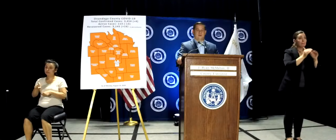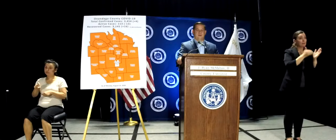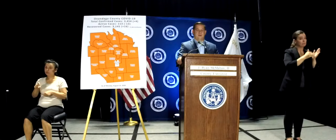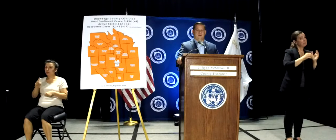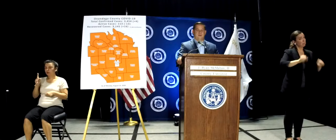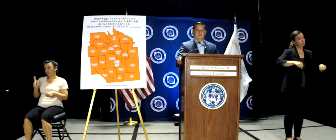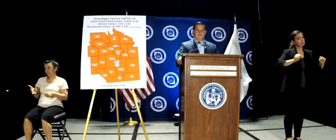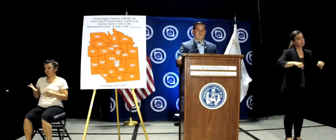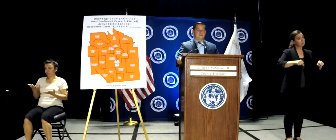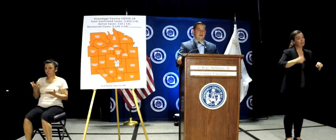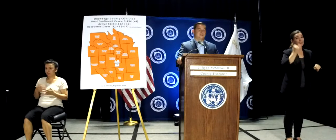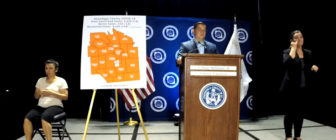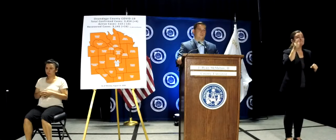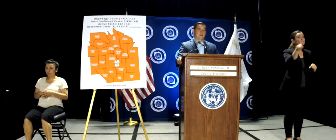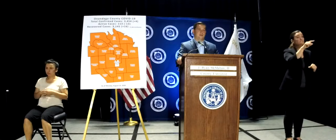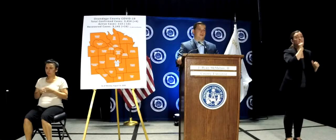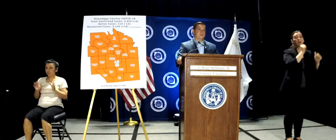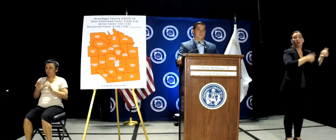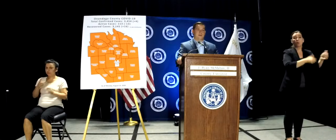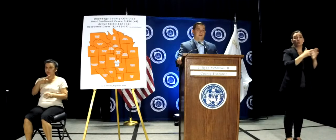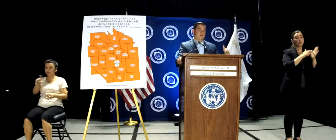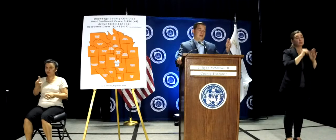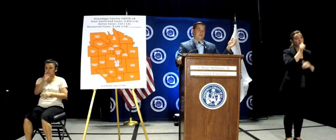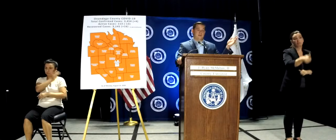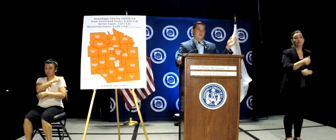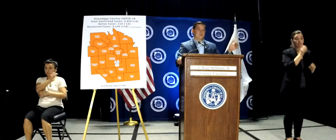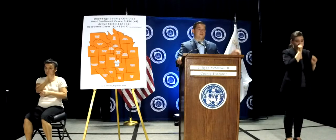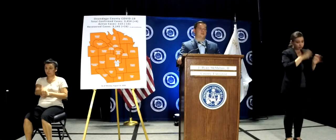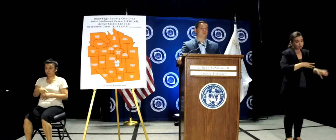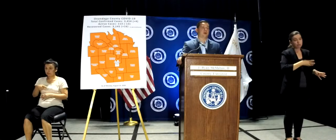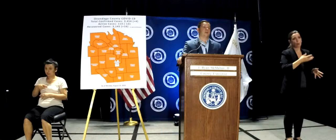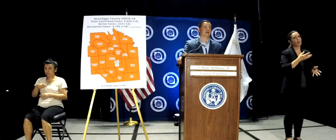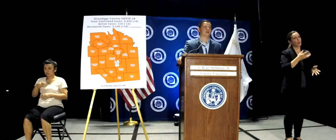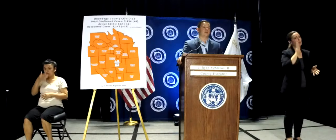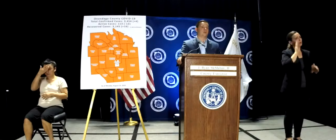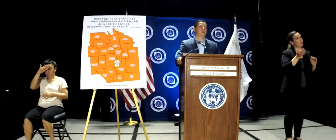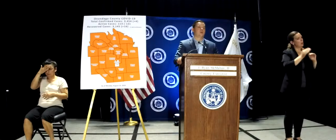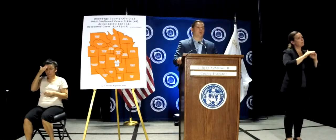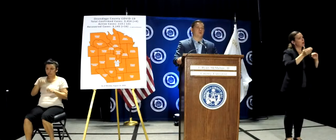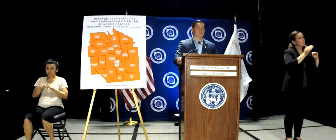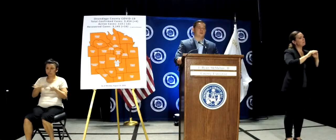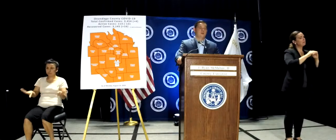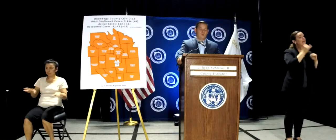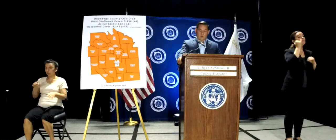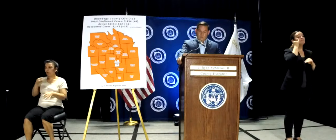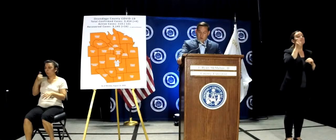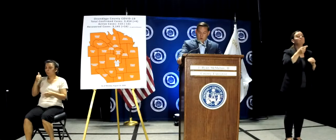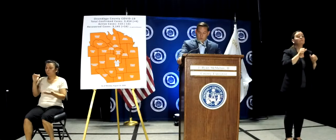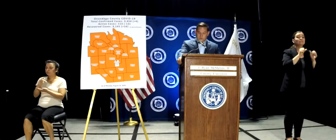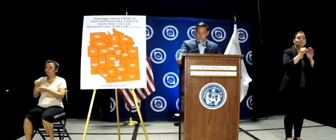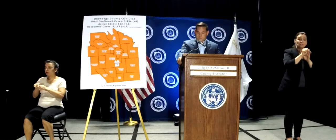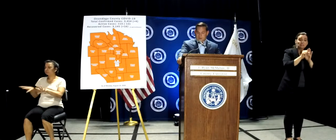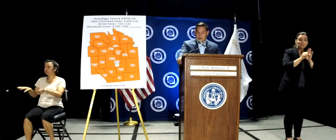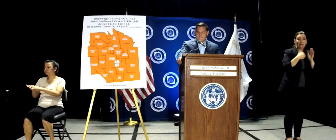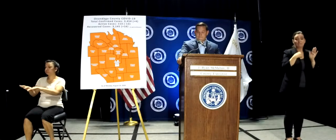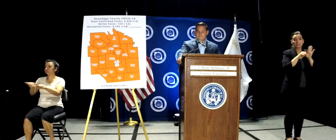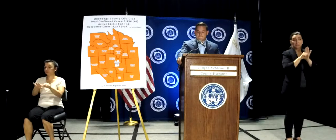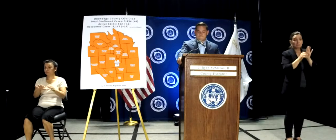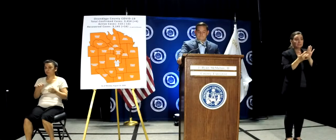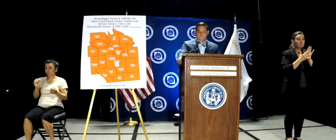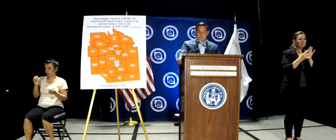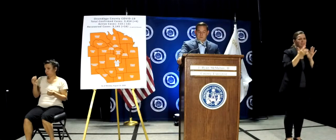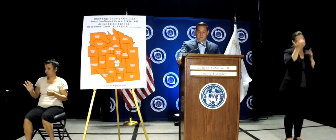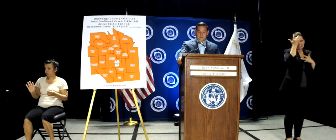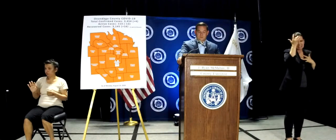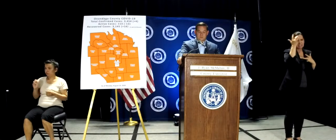or a kid is not symptomatic, they're asymptomatic and they have the chance to spread it like any other person. What we know is that